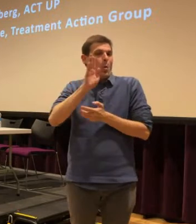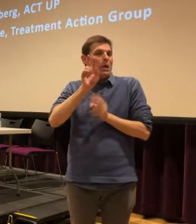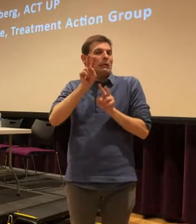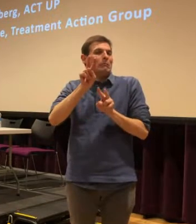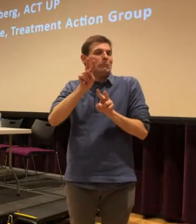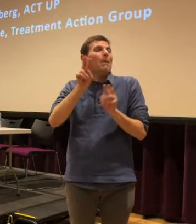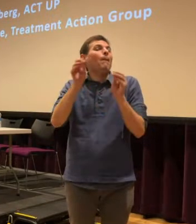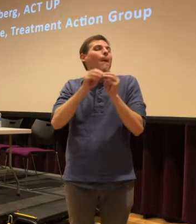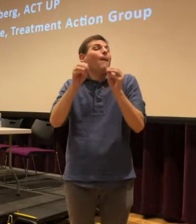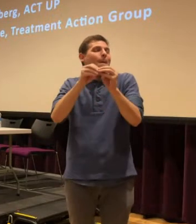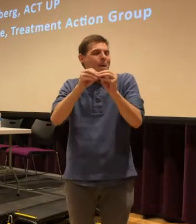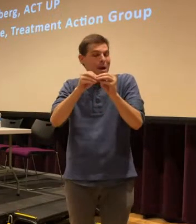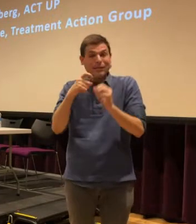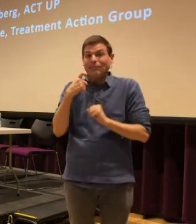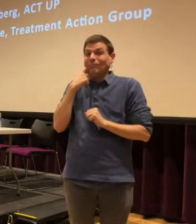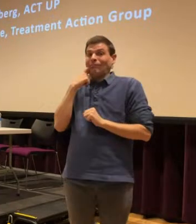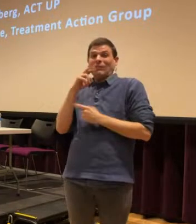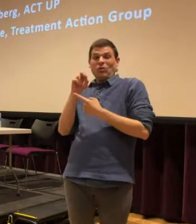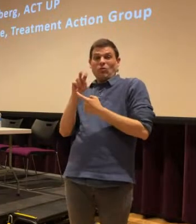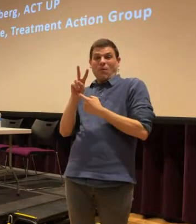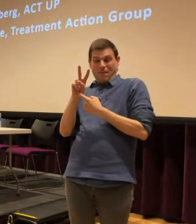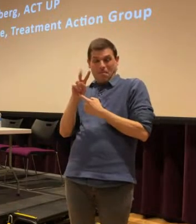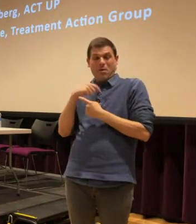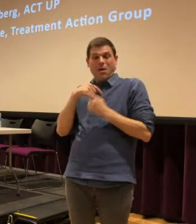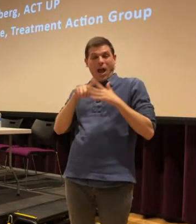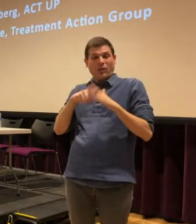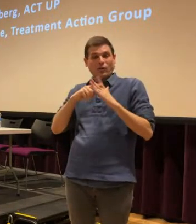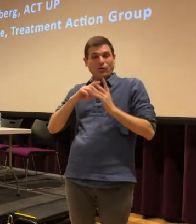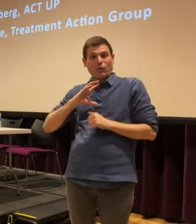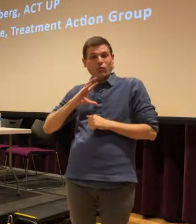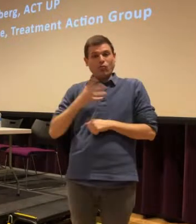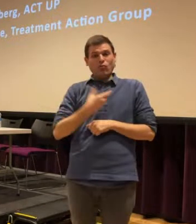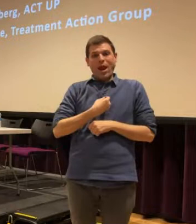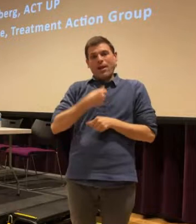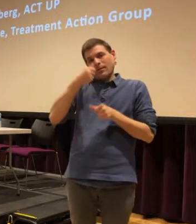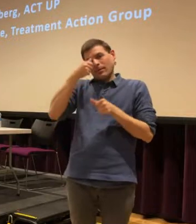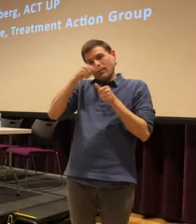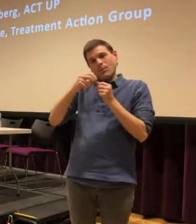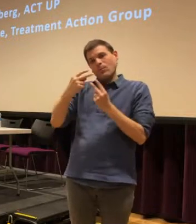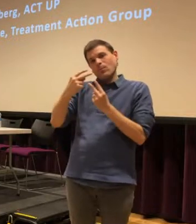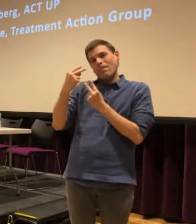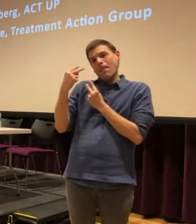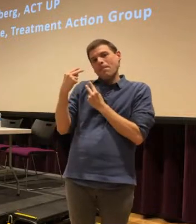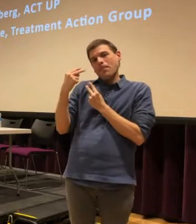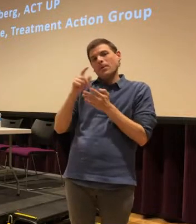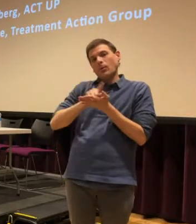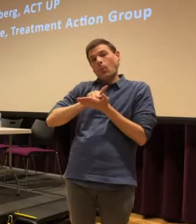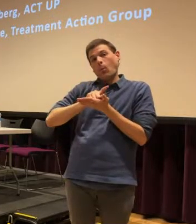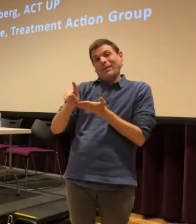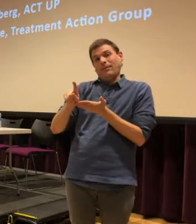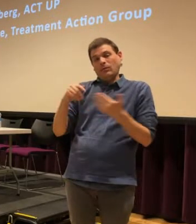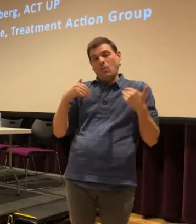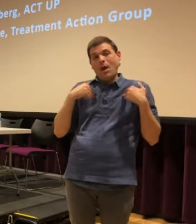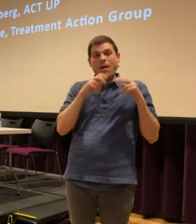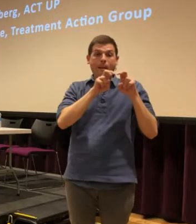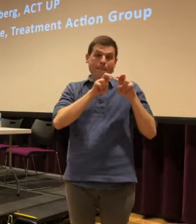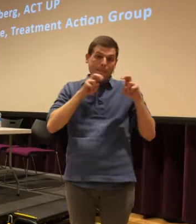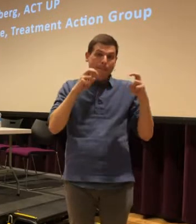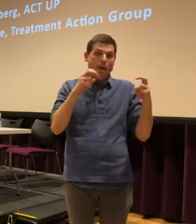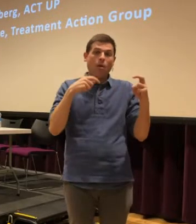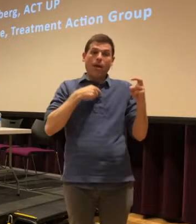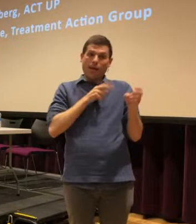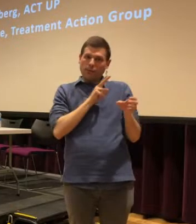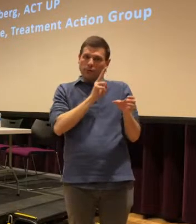In November, I was able to start off Trans Remembrance Week with a trans panel. As a matter